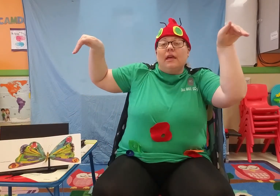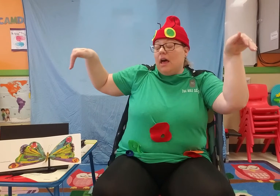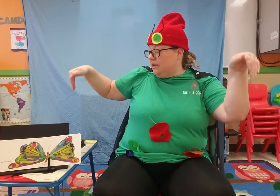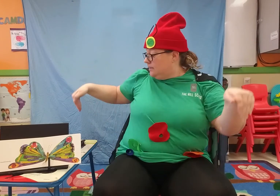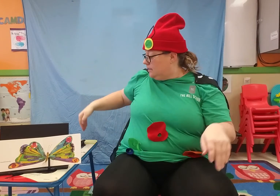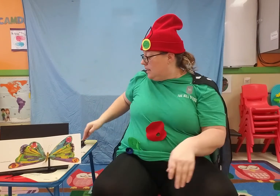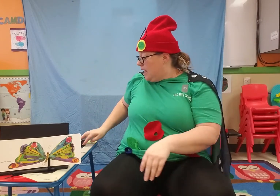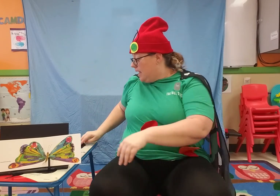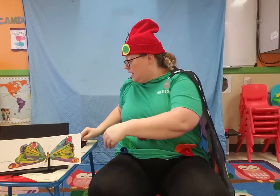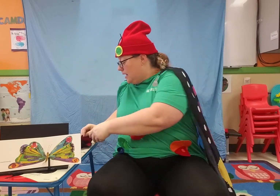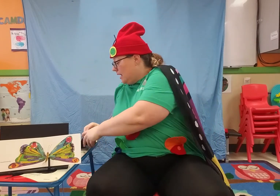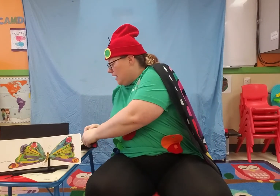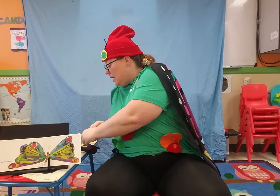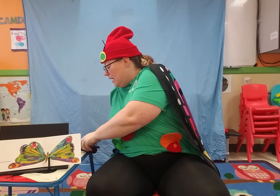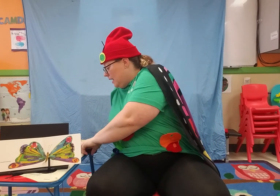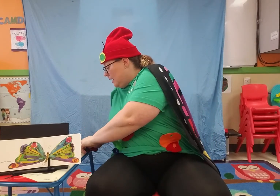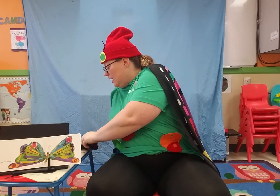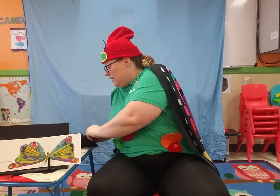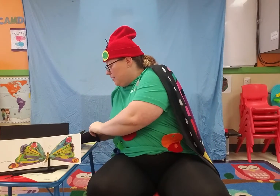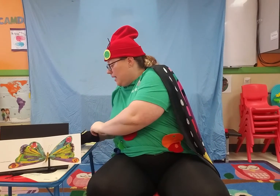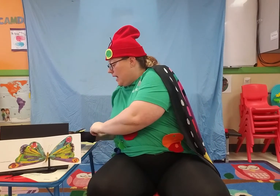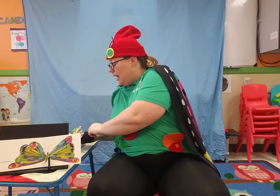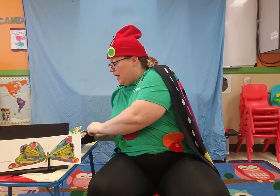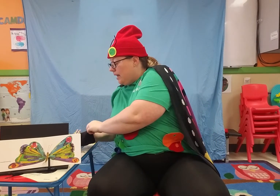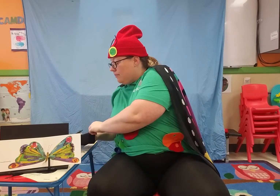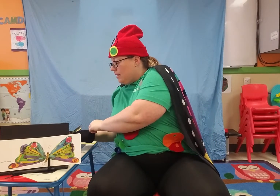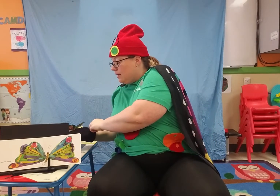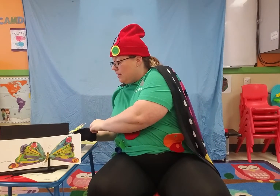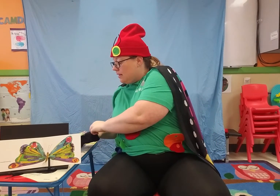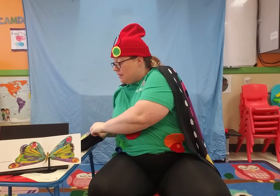And then he became